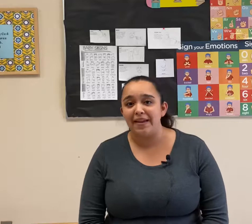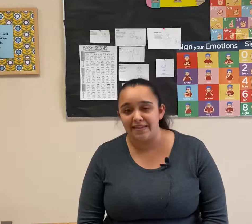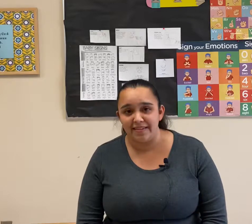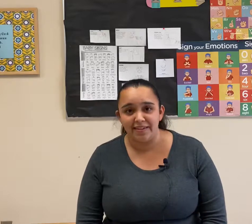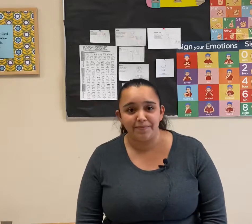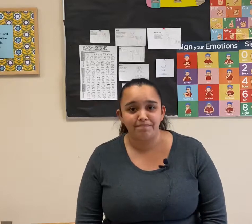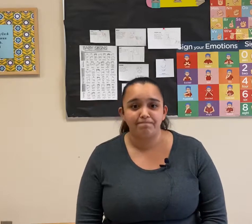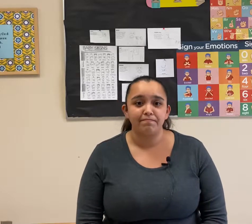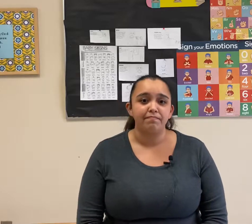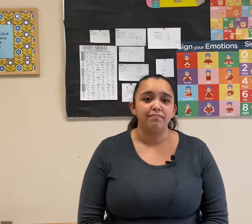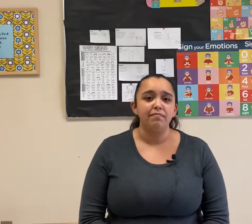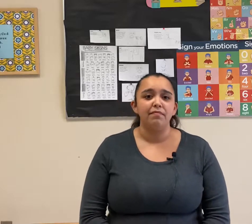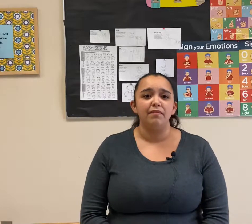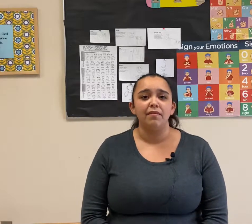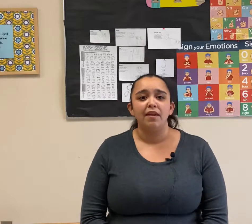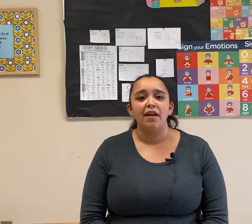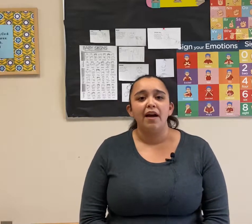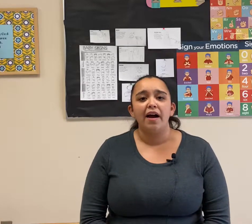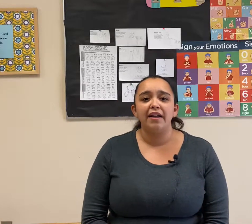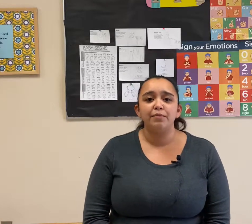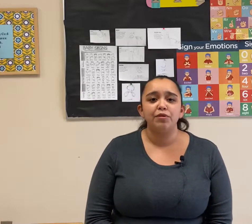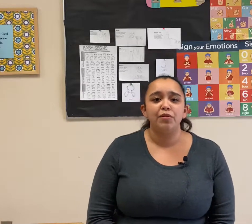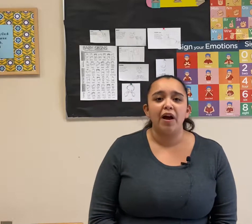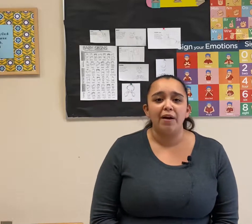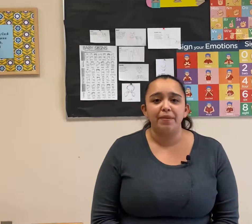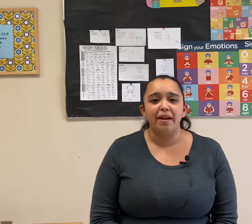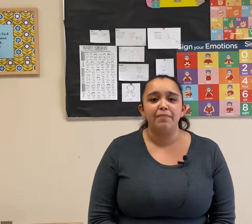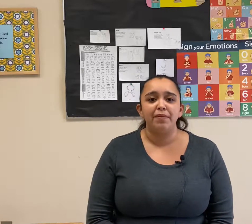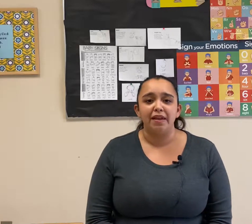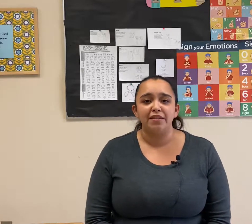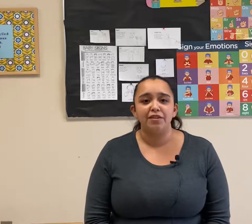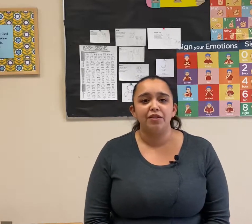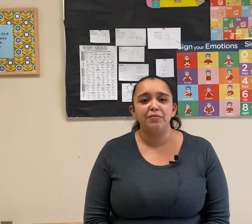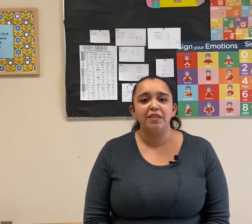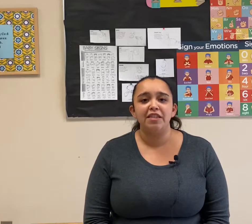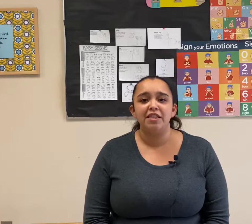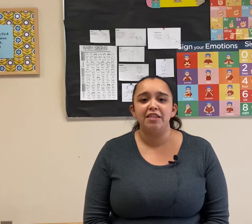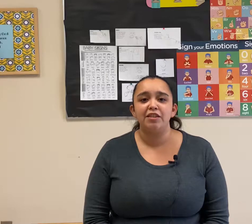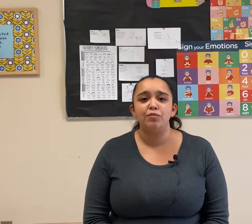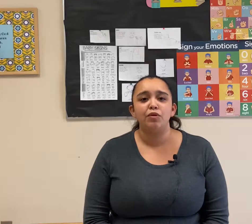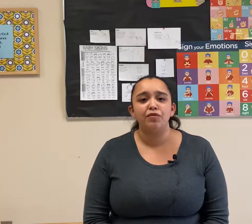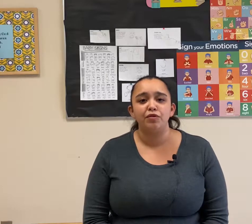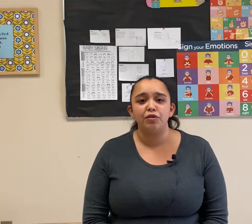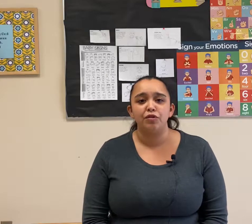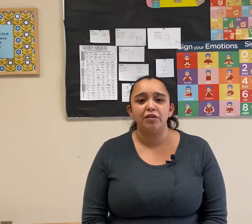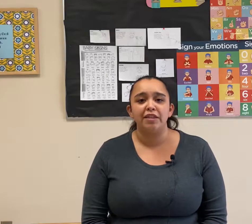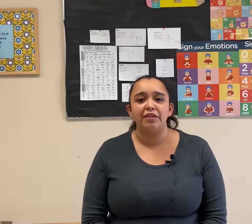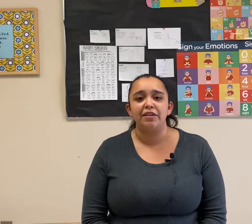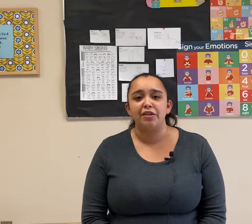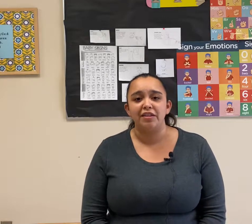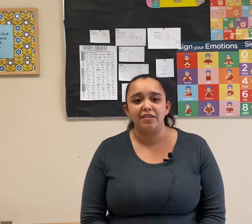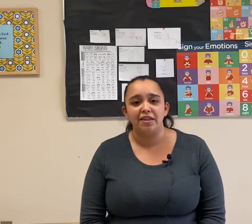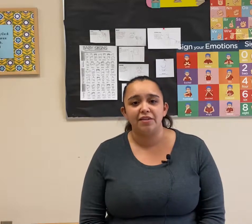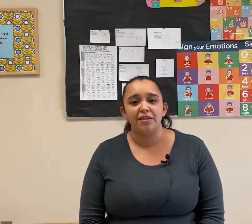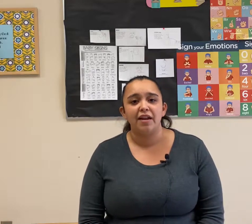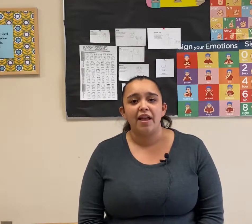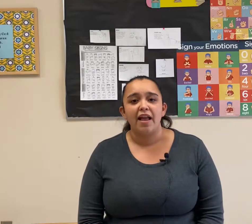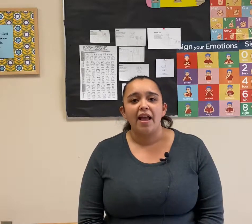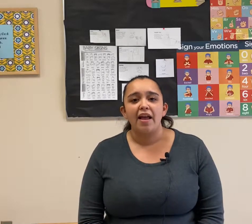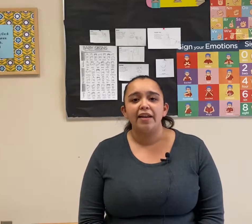amazing. I am so happy and blessed to be teaching these wonderful children here at the Learning Center. And I